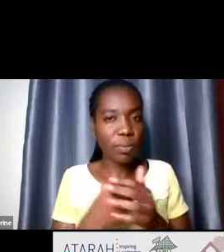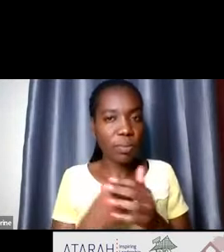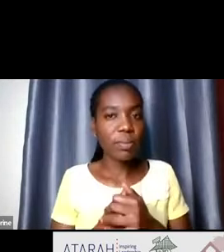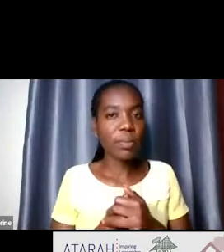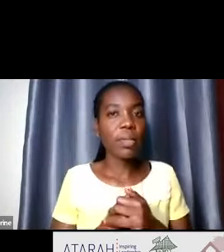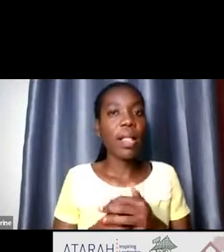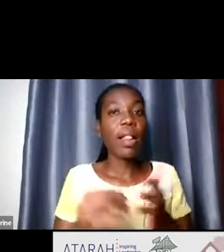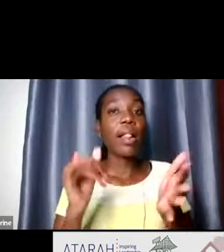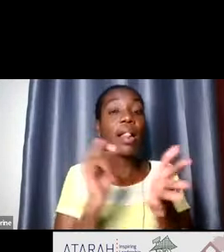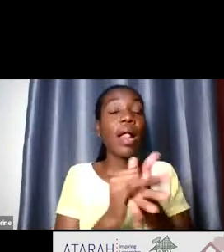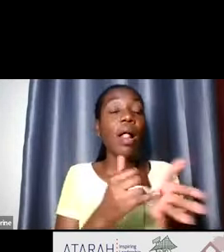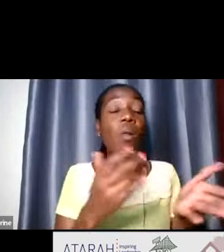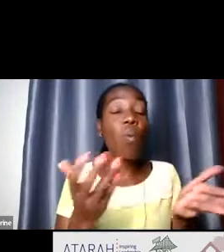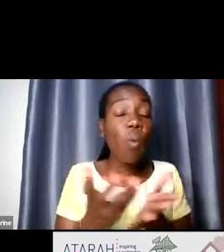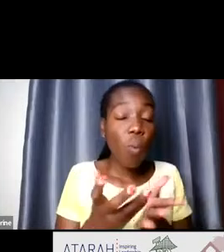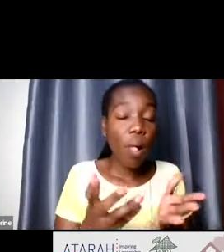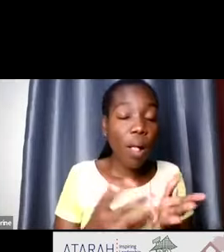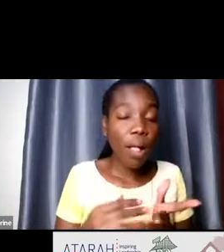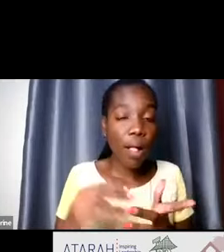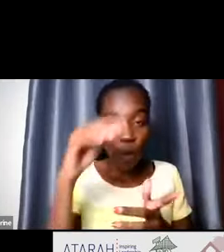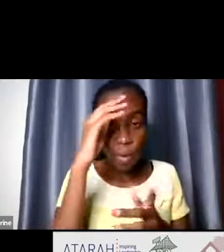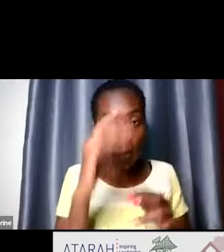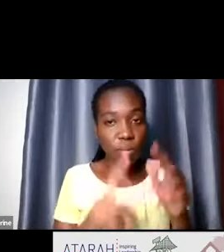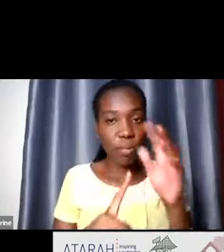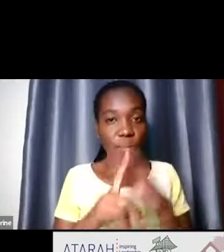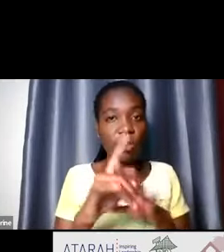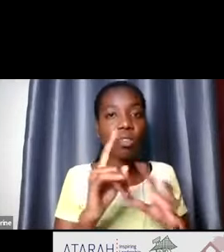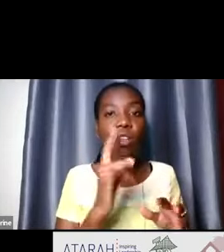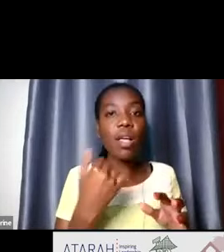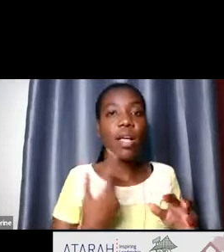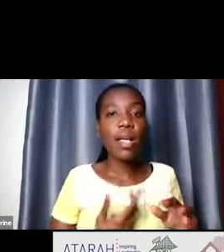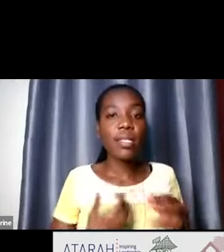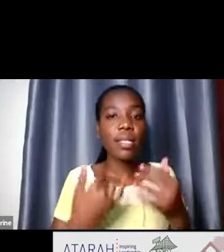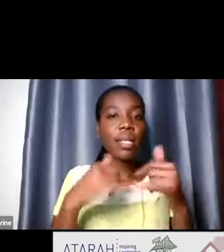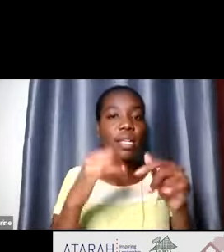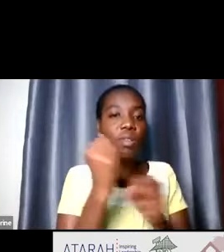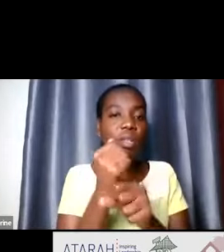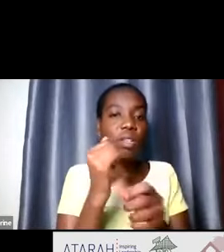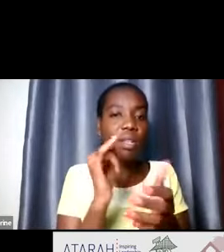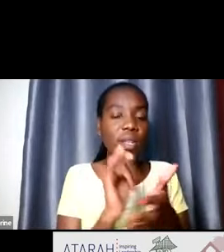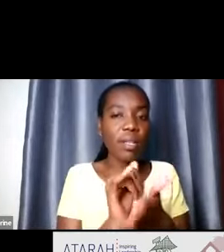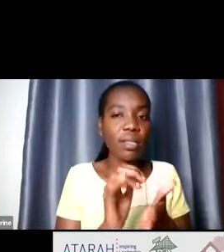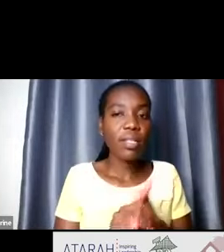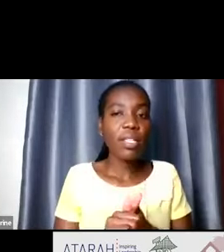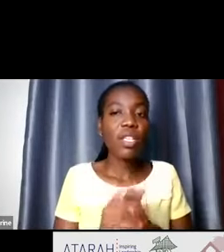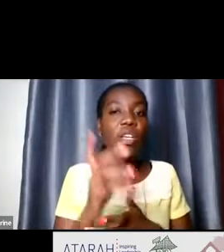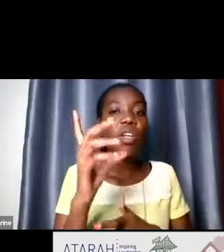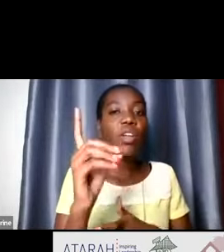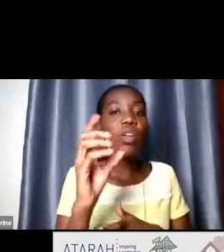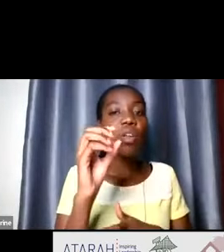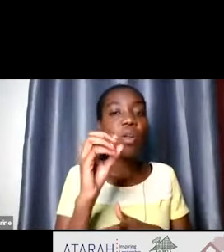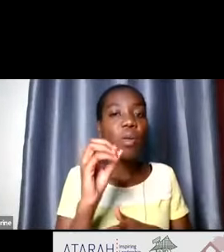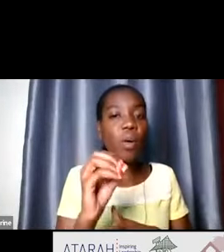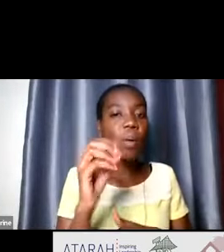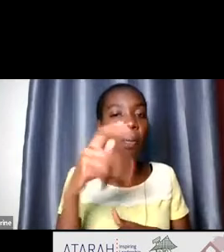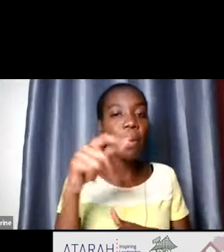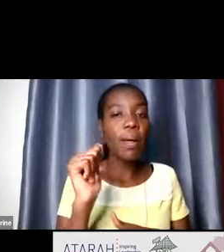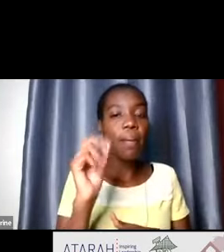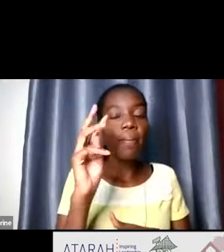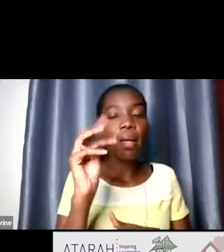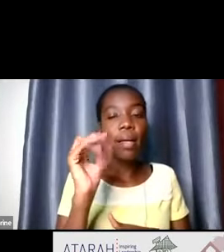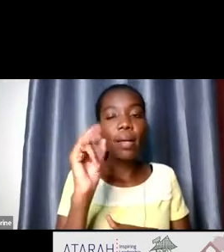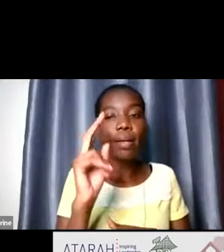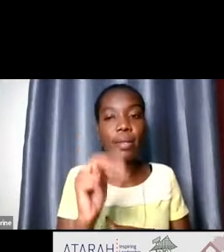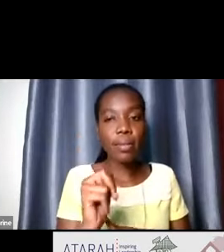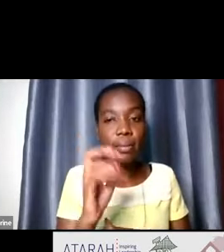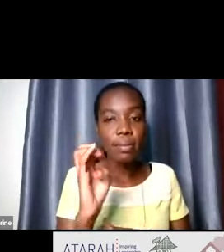Alcohol triggers a neurochemical called dopamine. Dopamine is a feel-good drug. When